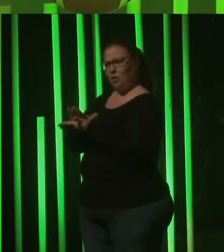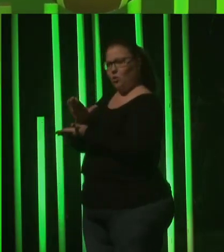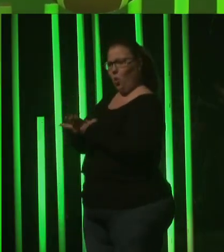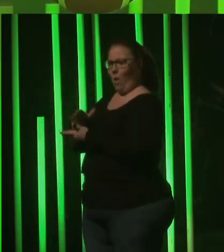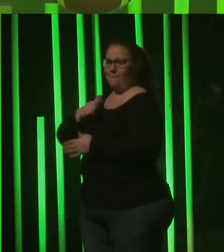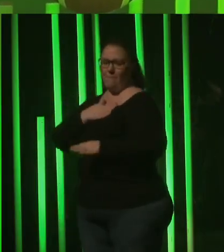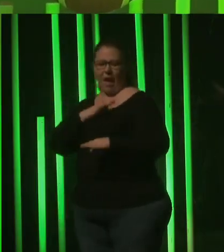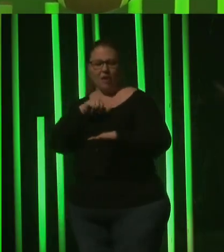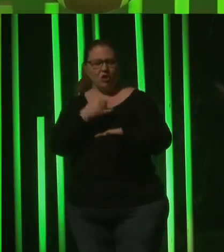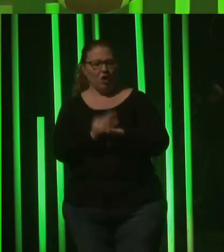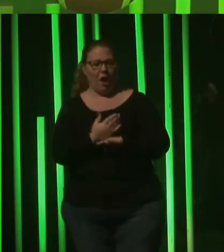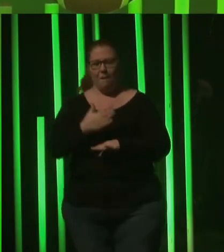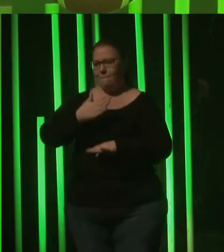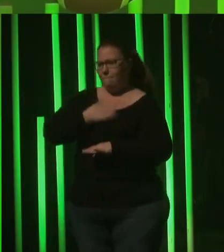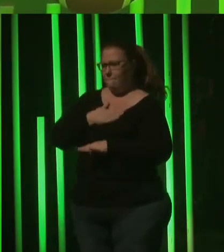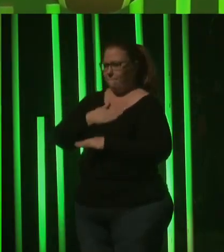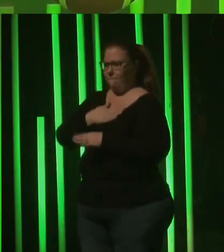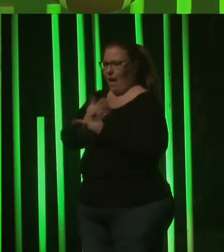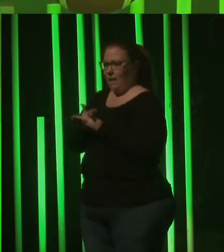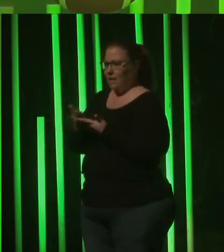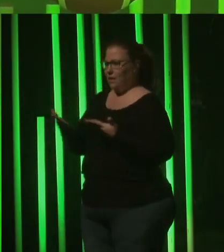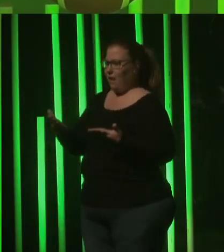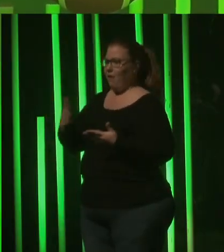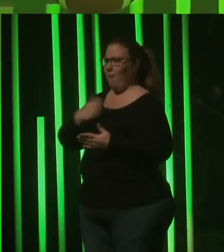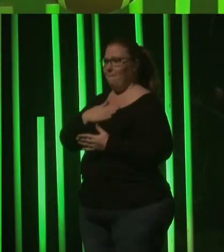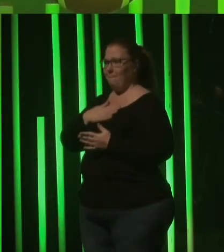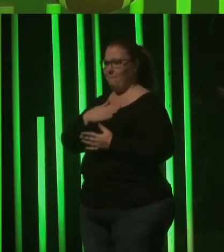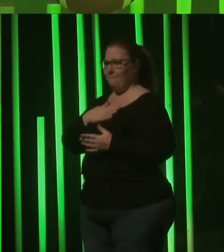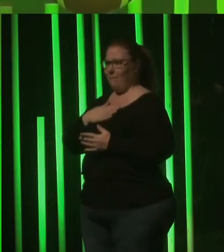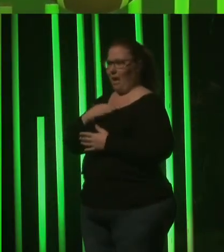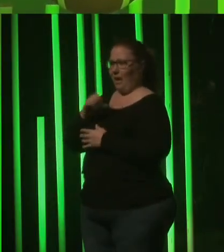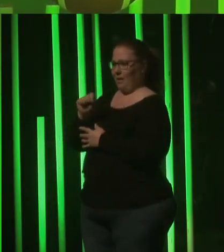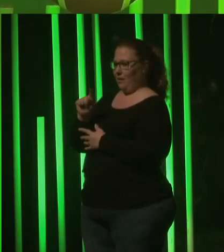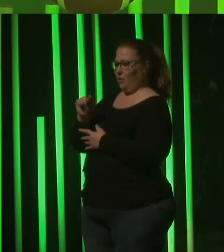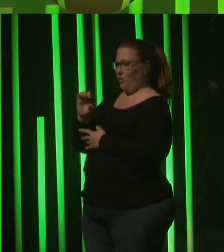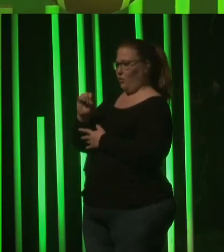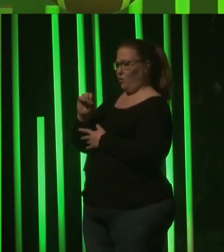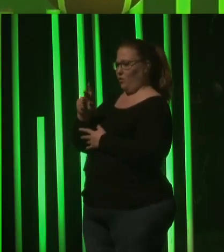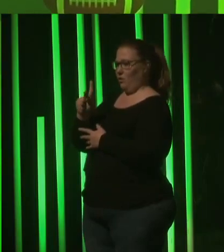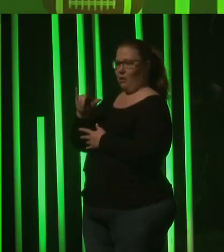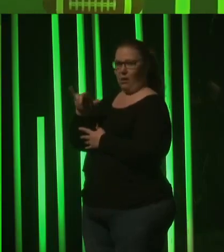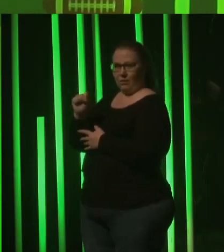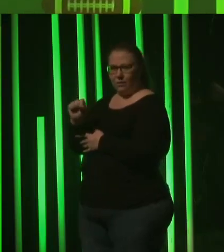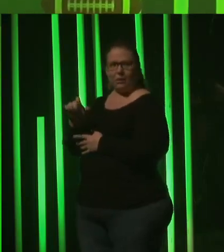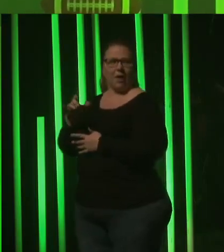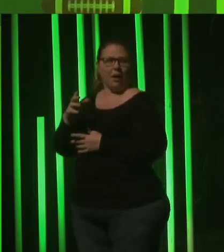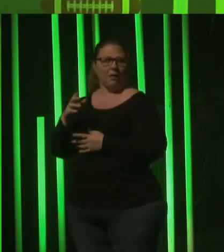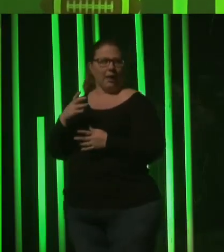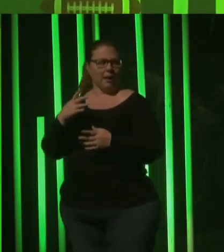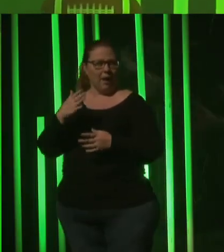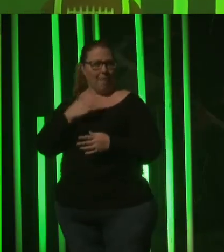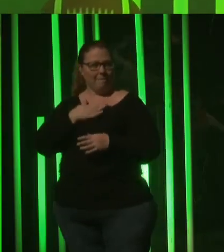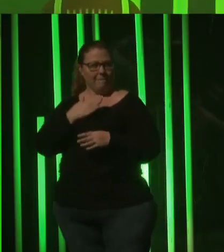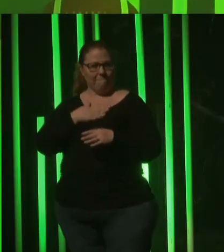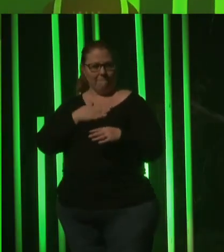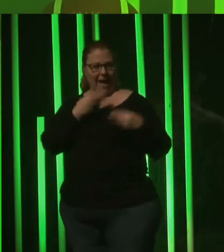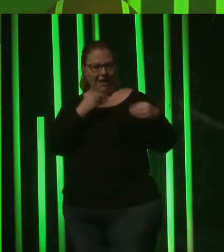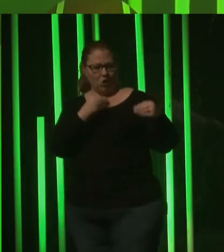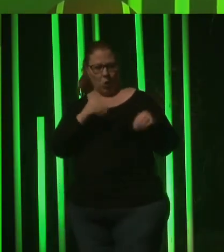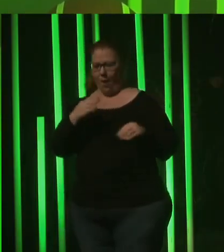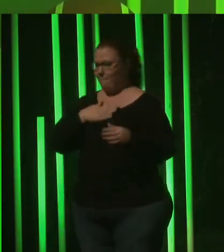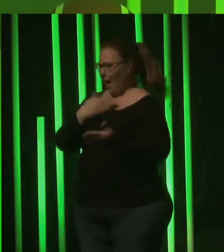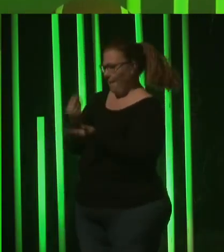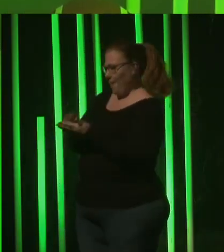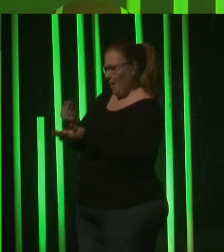my job, my stock, my bonds, oh yes, yeah, yeah, and my car, and my store, my